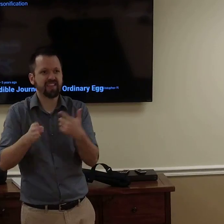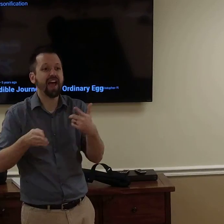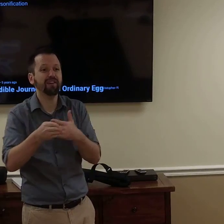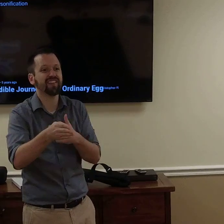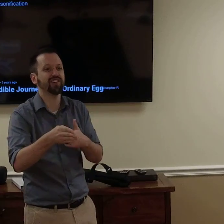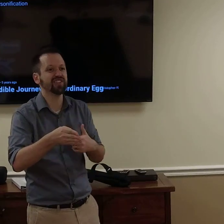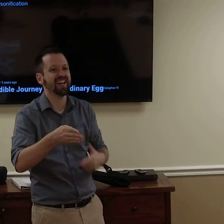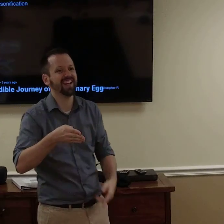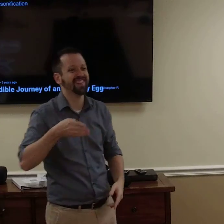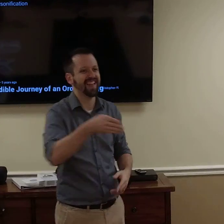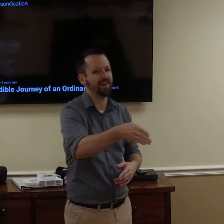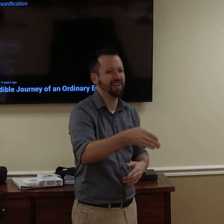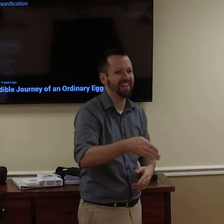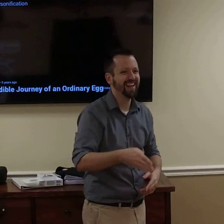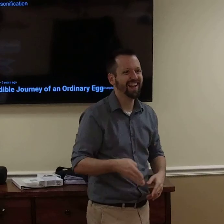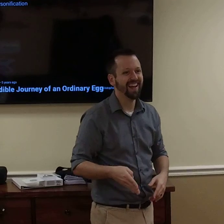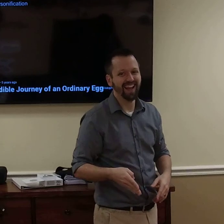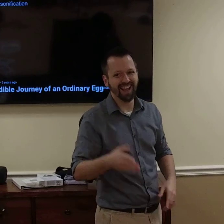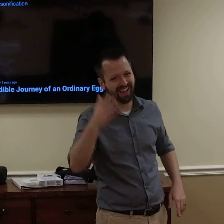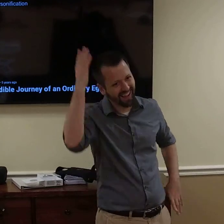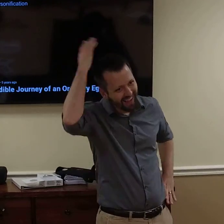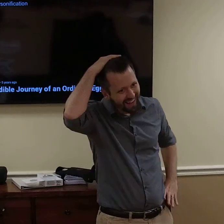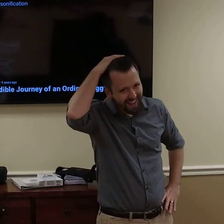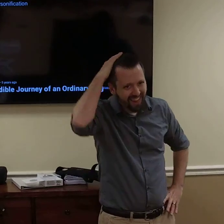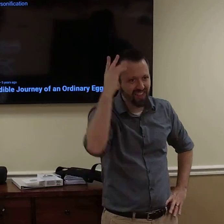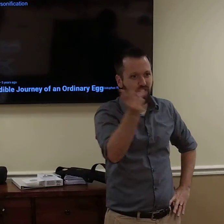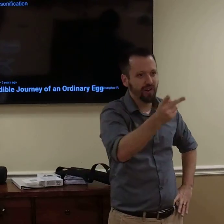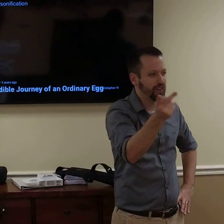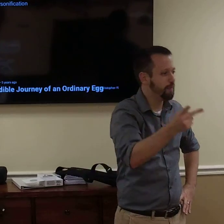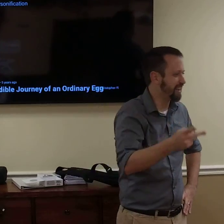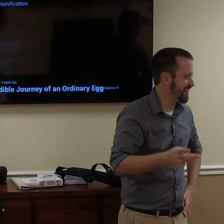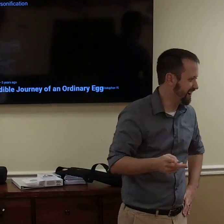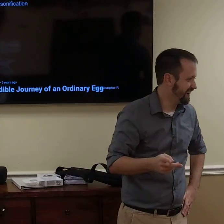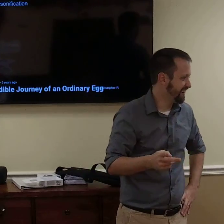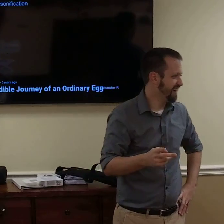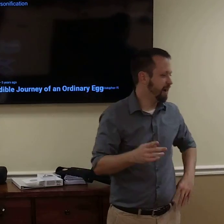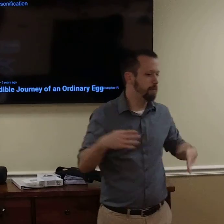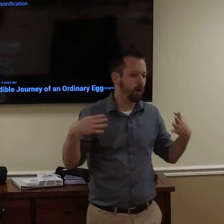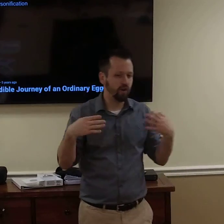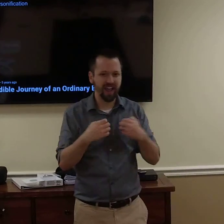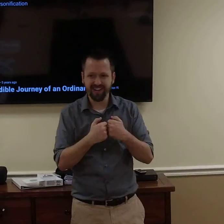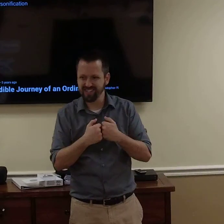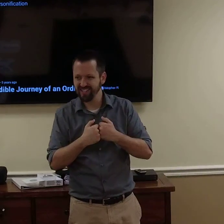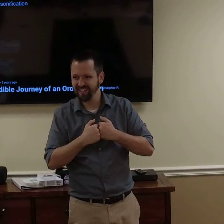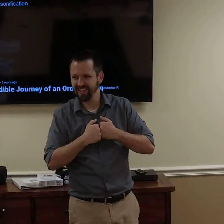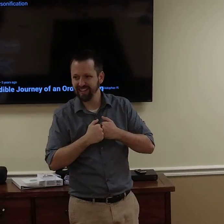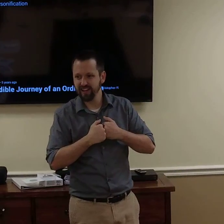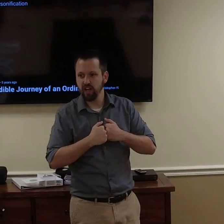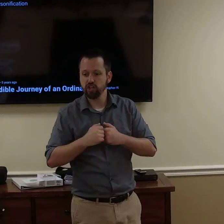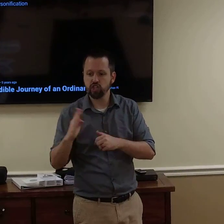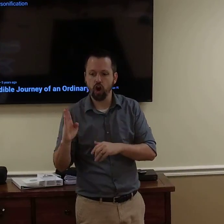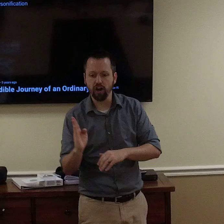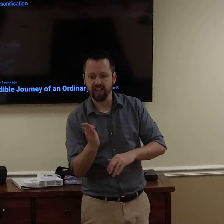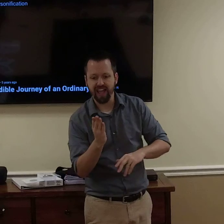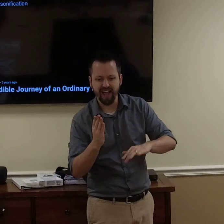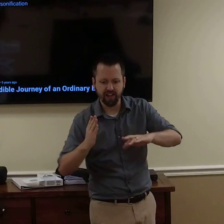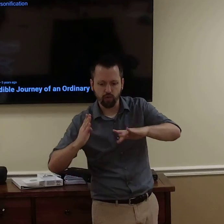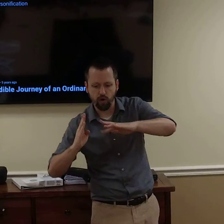Stabbing is what you said against stabbing. A boat There's crash. two of you back there. Boat crash. A boat crash? A shark, yeah, you had the